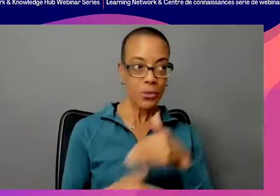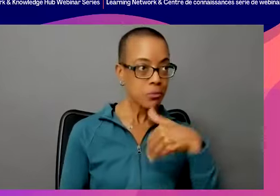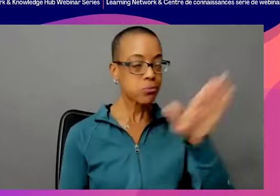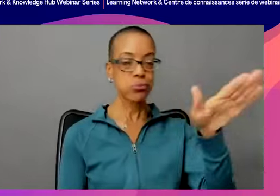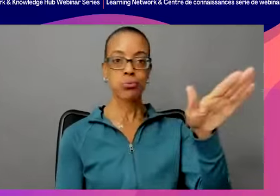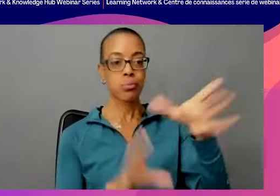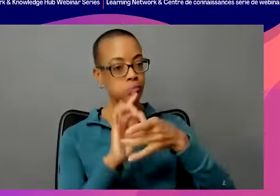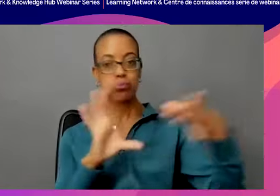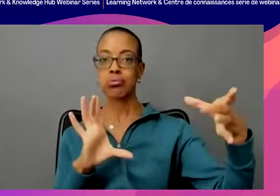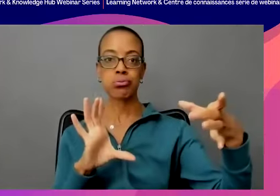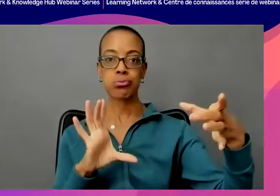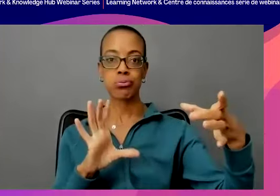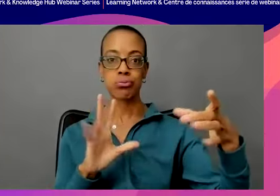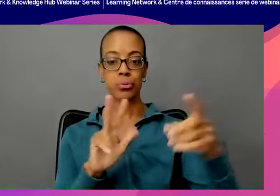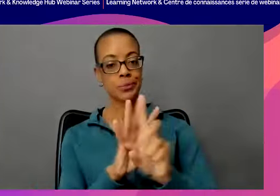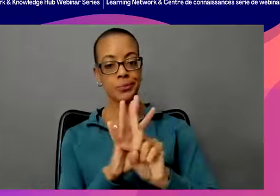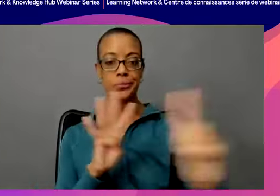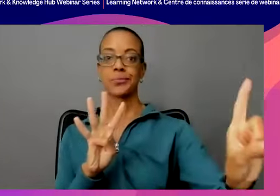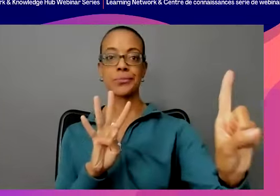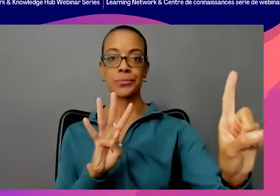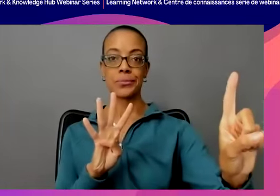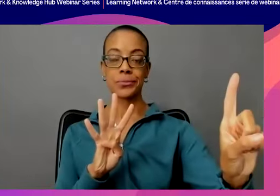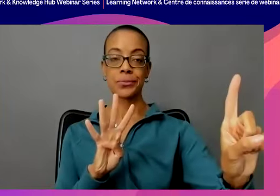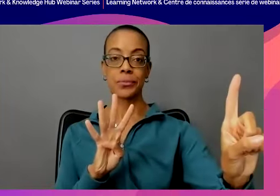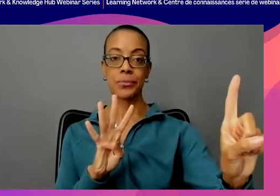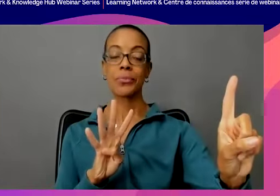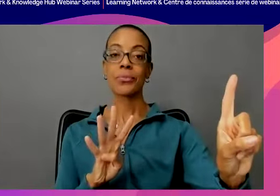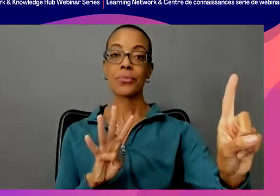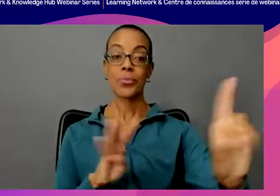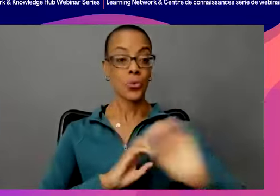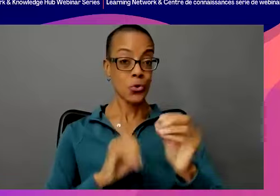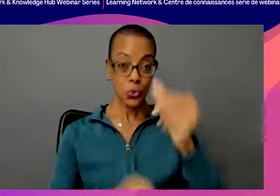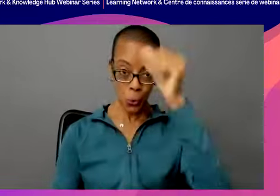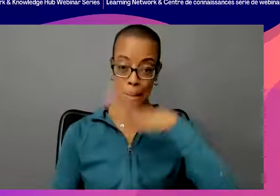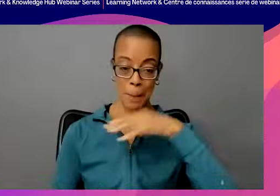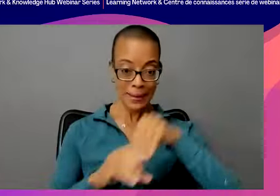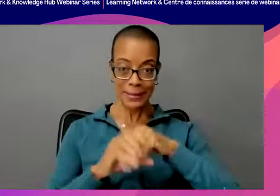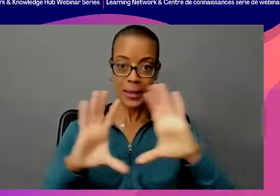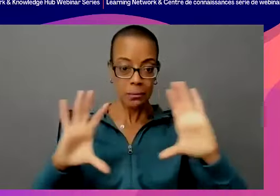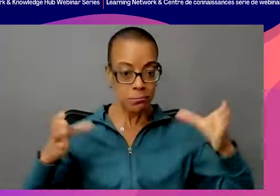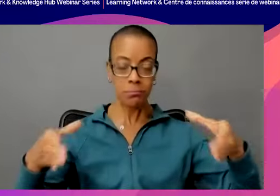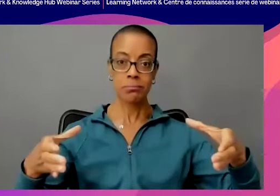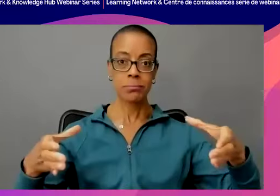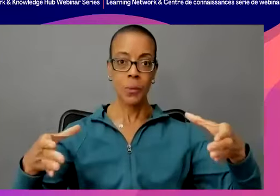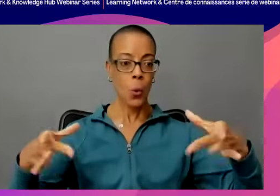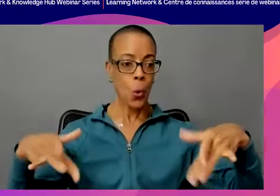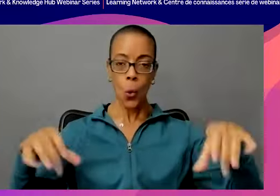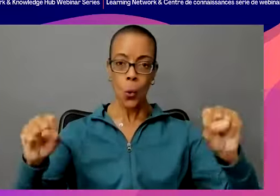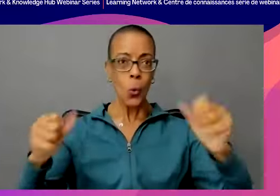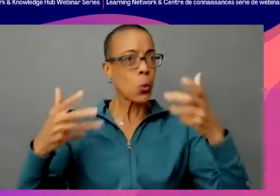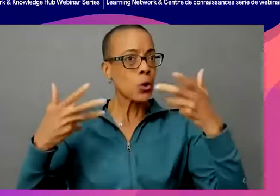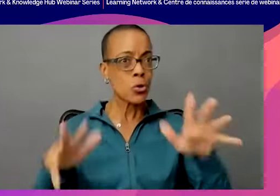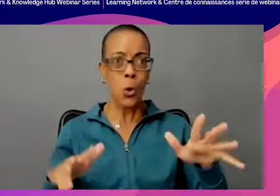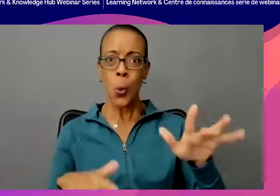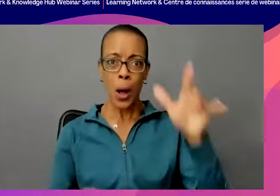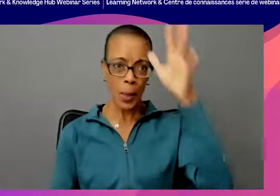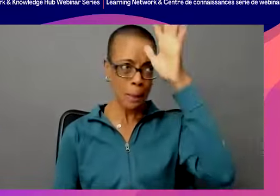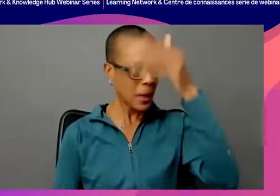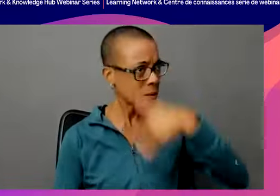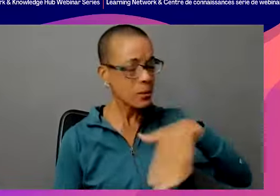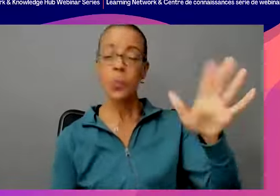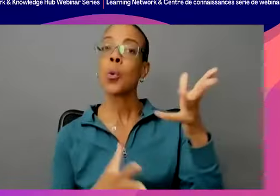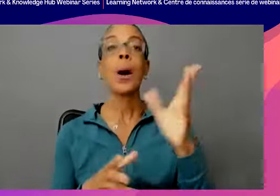jail. Men are often taken out of our circles, and we don't want to take them away, but we want to make sure that our women are safe. So